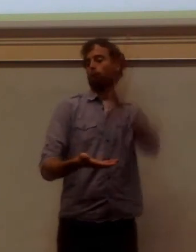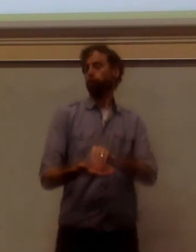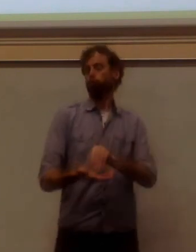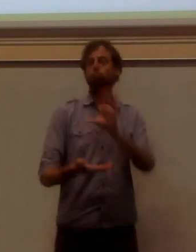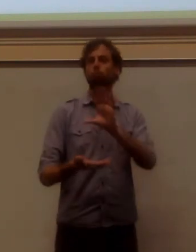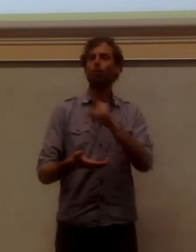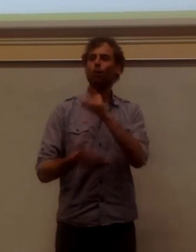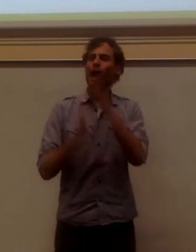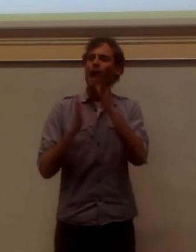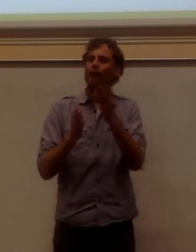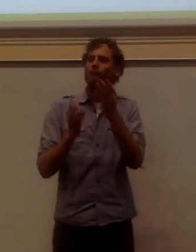app and then make a call.